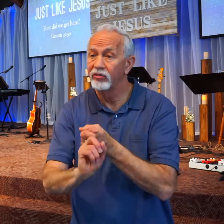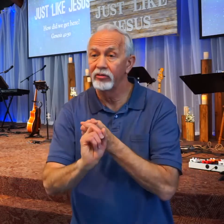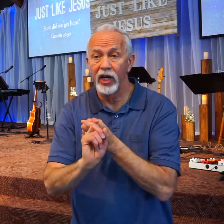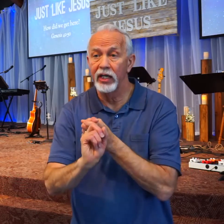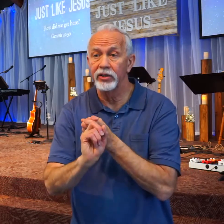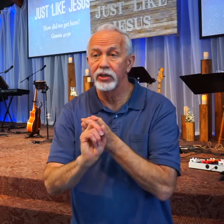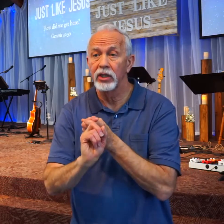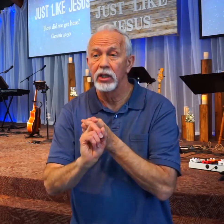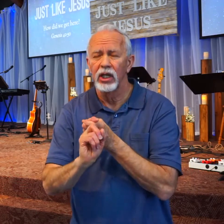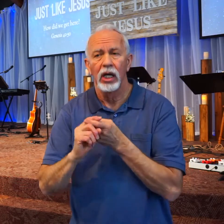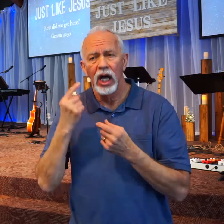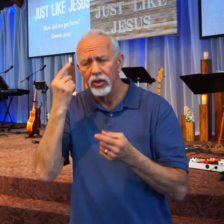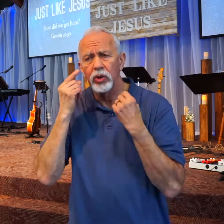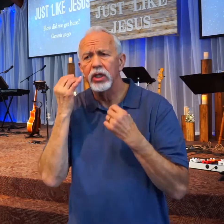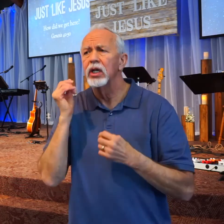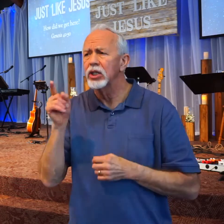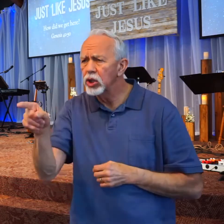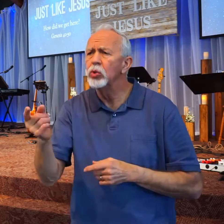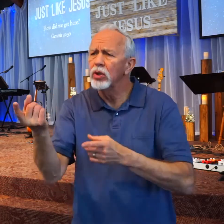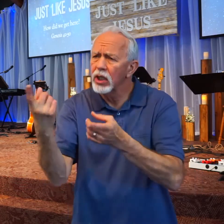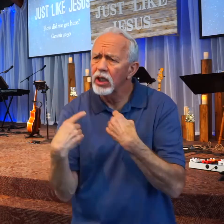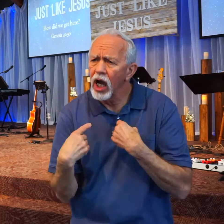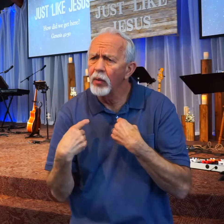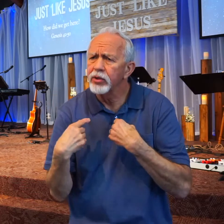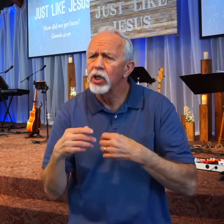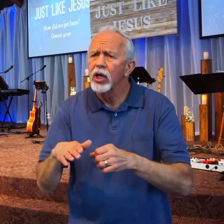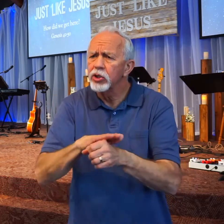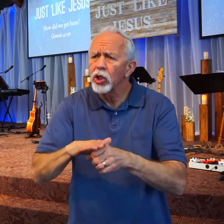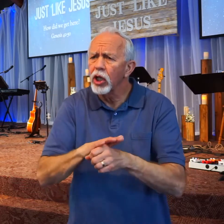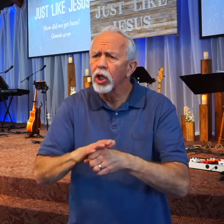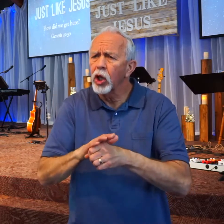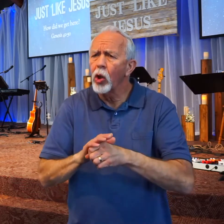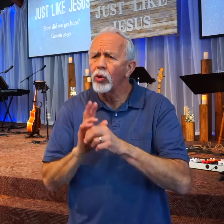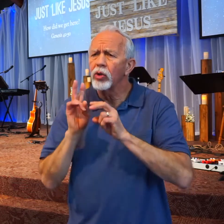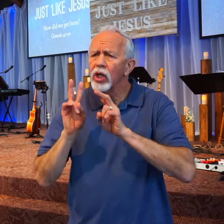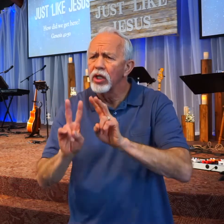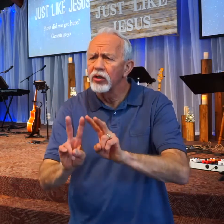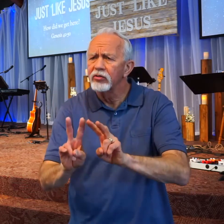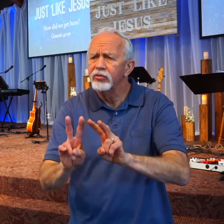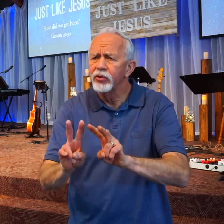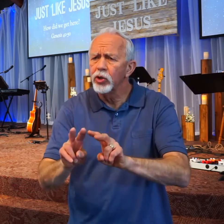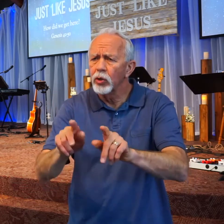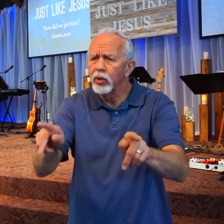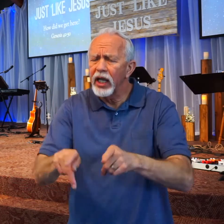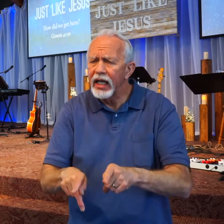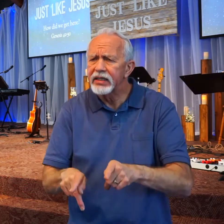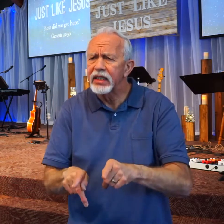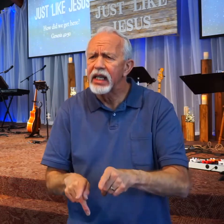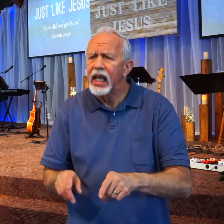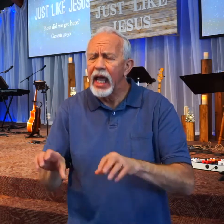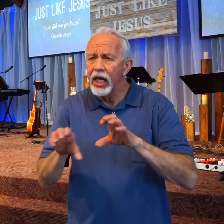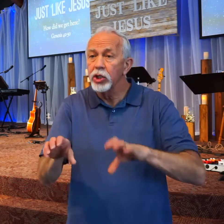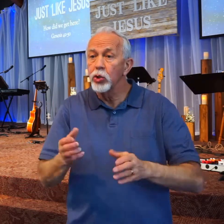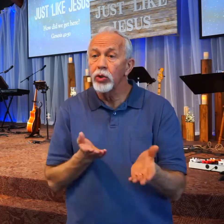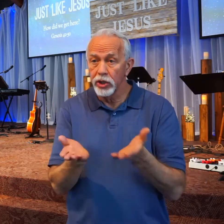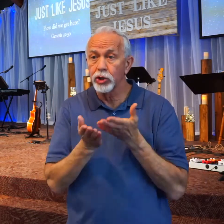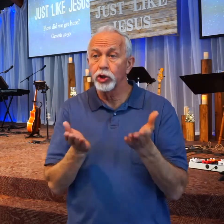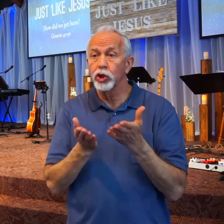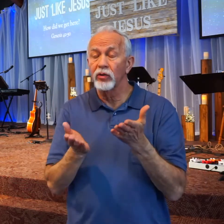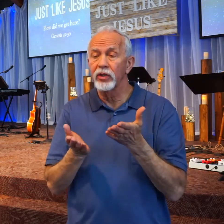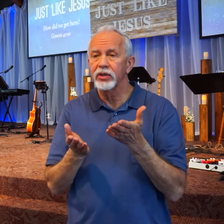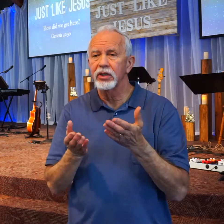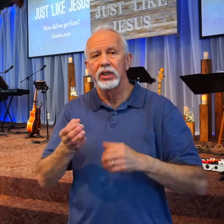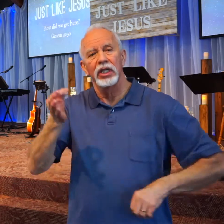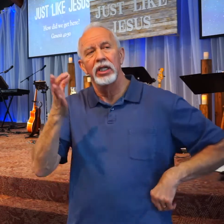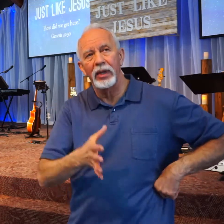so I'm wondering, Pastor Custin, could you come down here to the local cemetery and perform the graveside service?" So Pastor